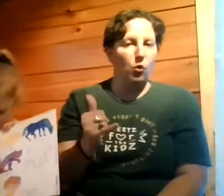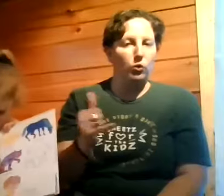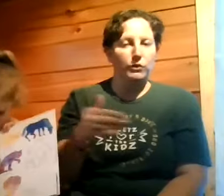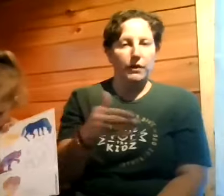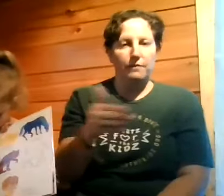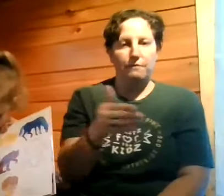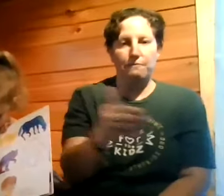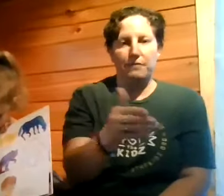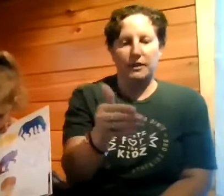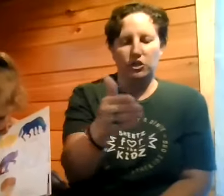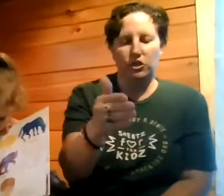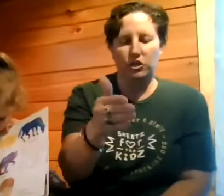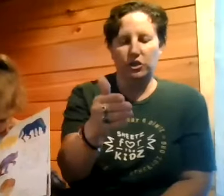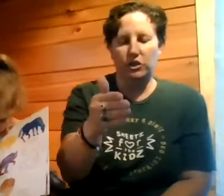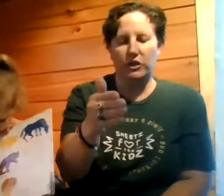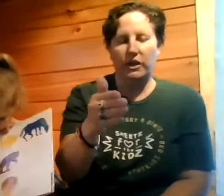gold fish,